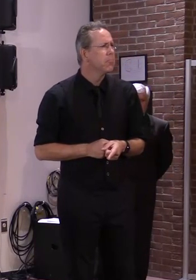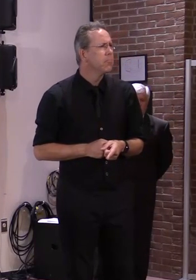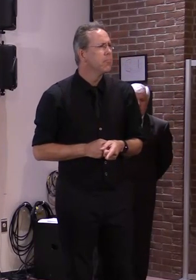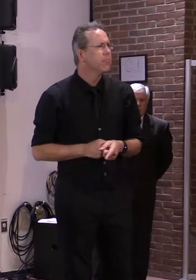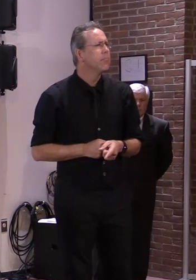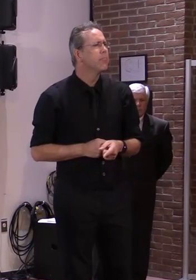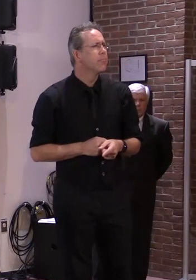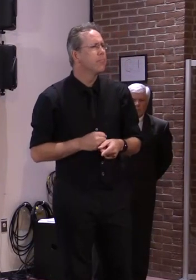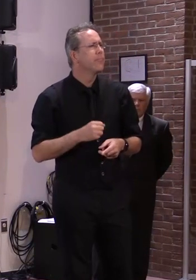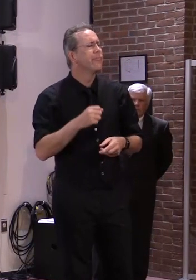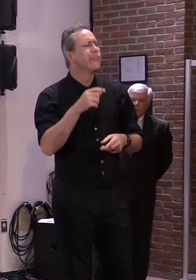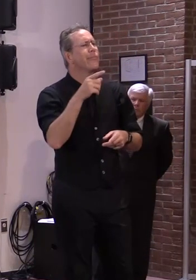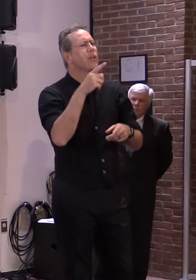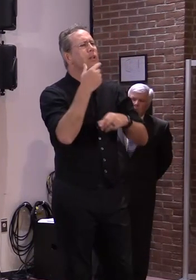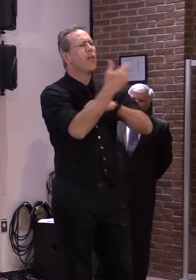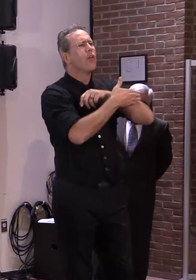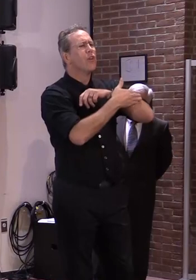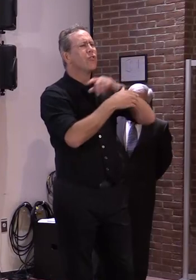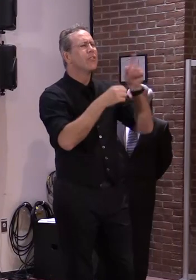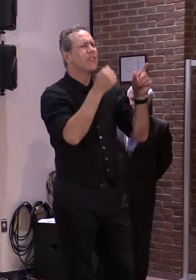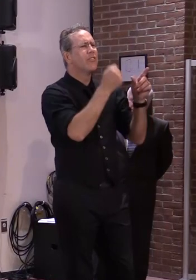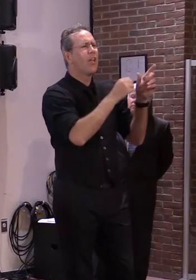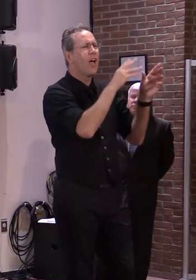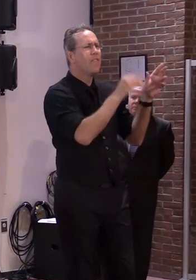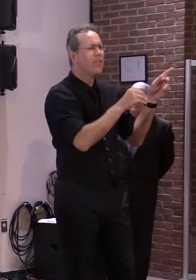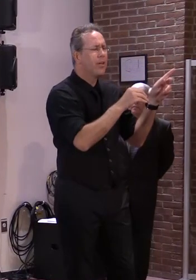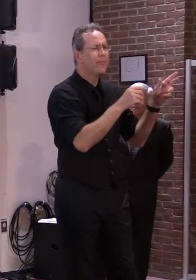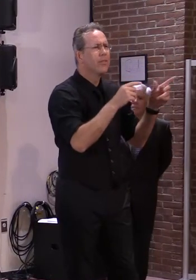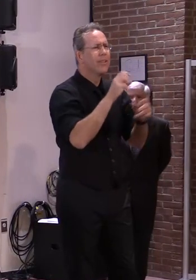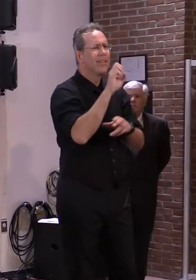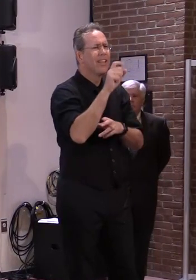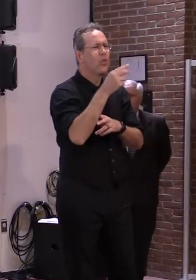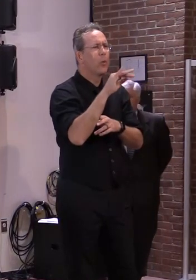the effort for refugee resettlement here.